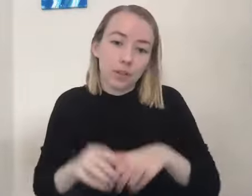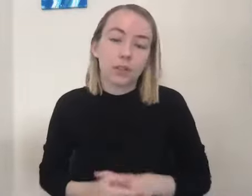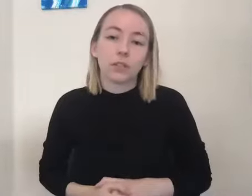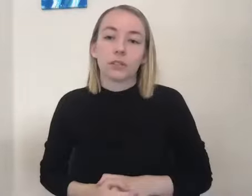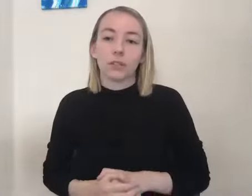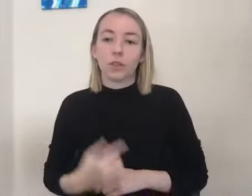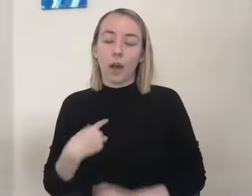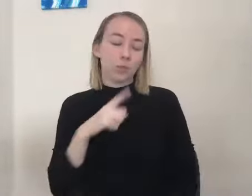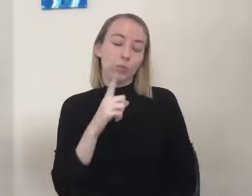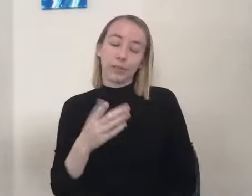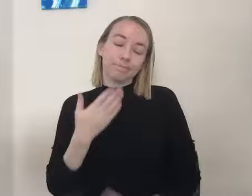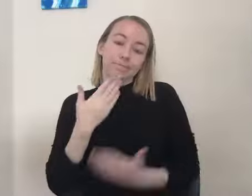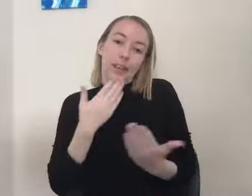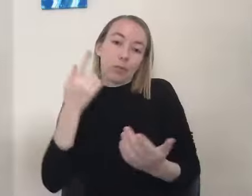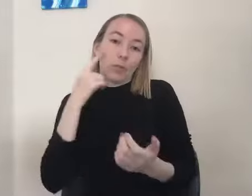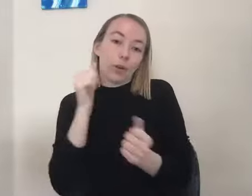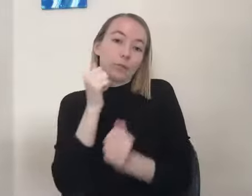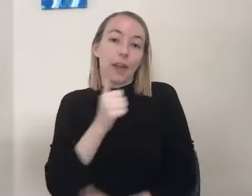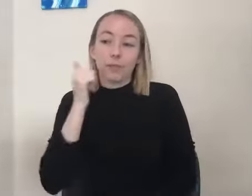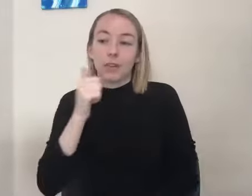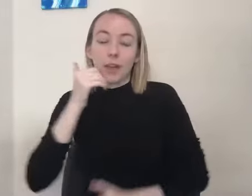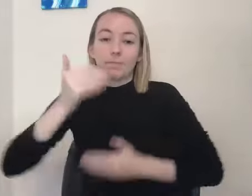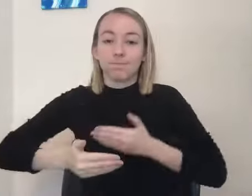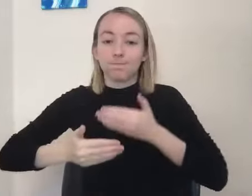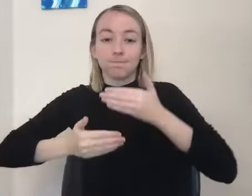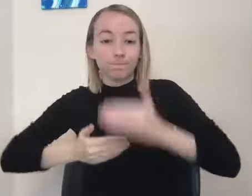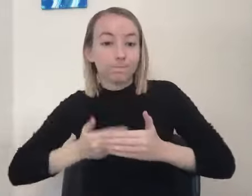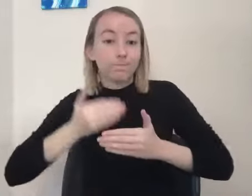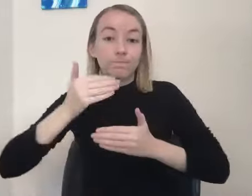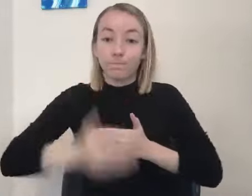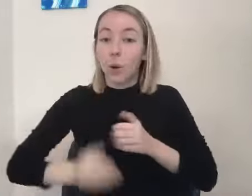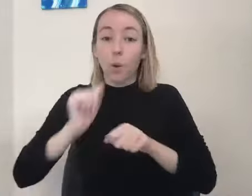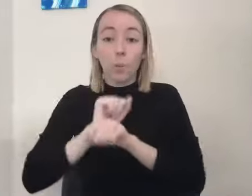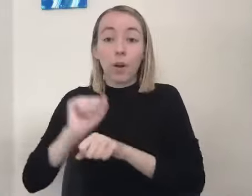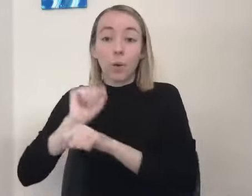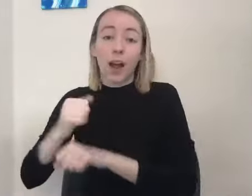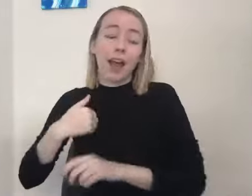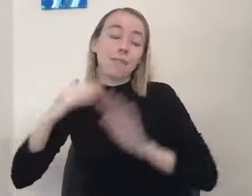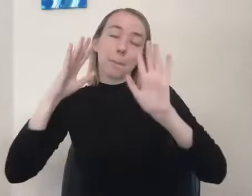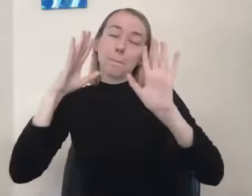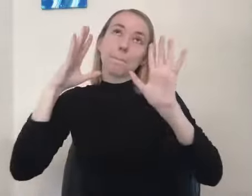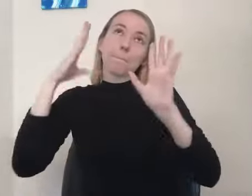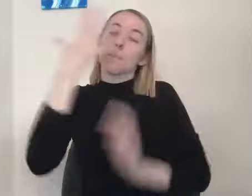day. As I say when I start it, every day's a new beginning. Because see, when you've got a lung problem and you can't breathe, you don't know when your next breath will